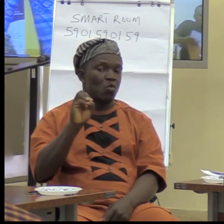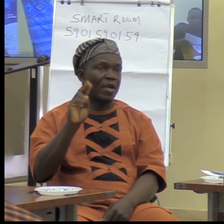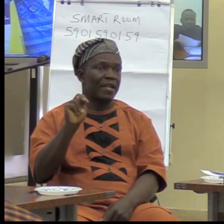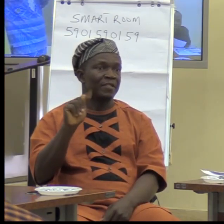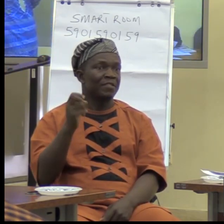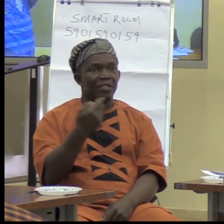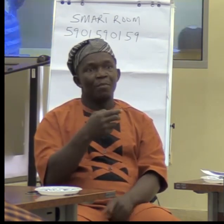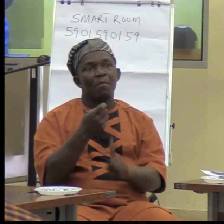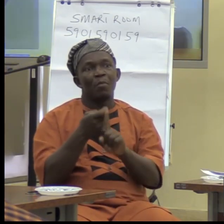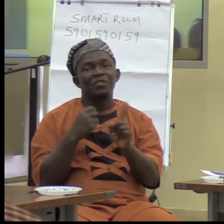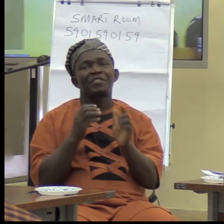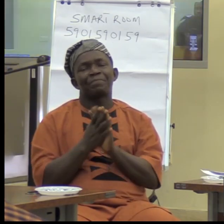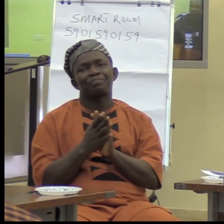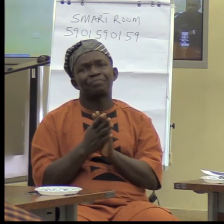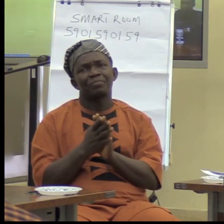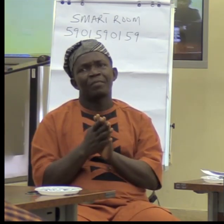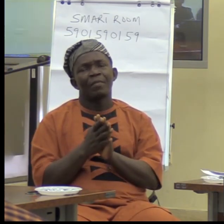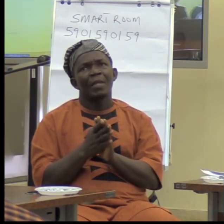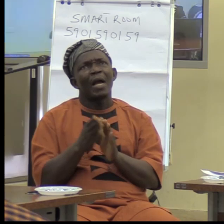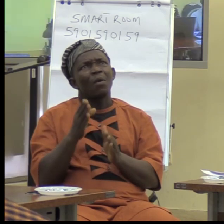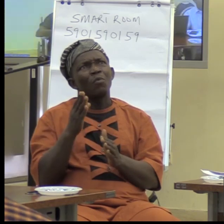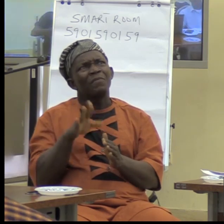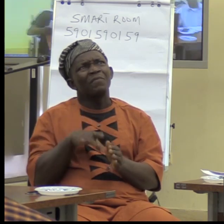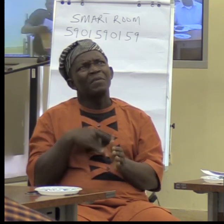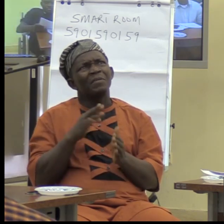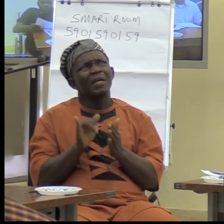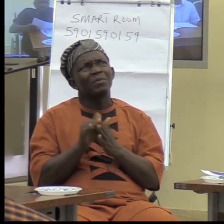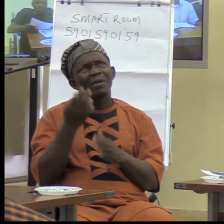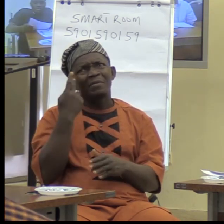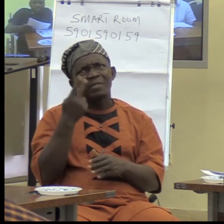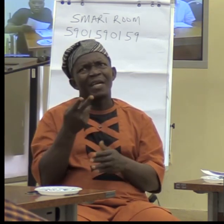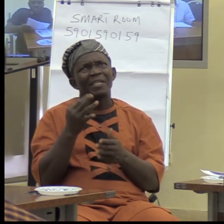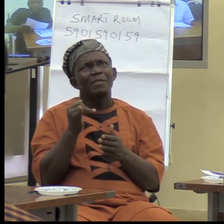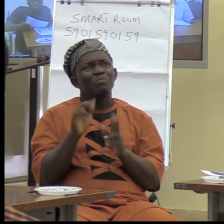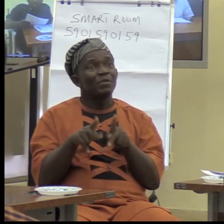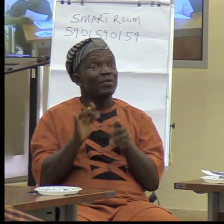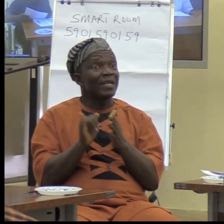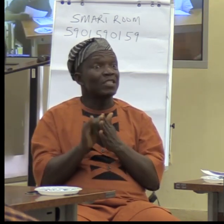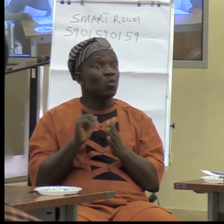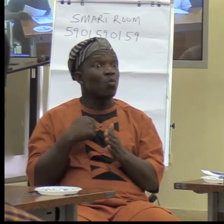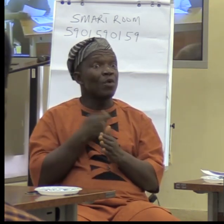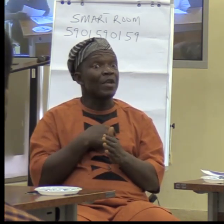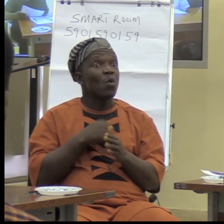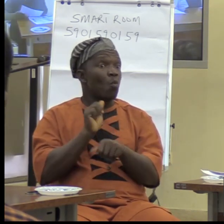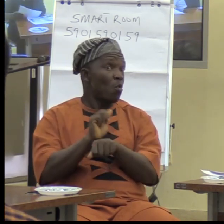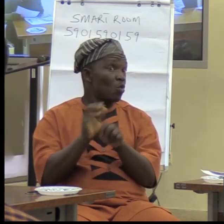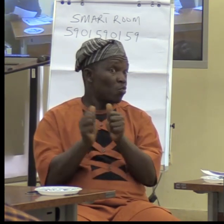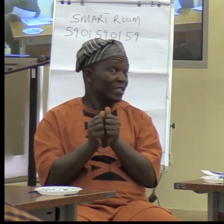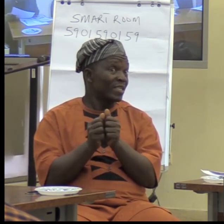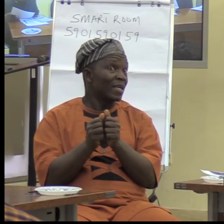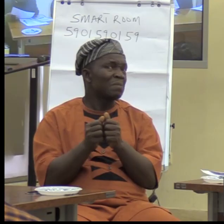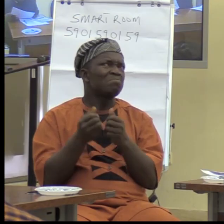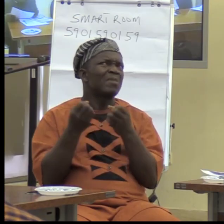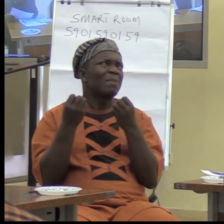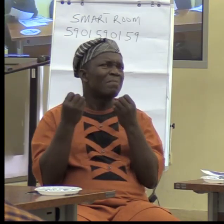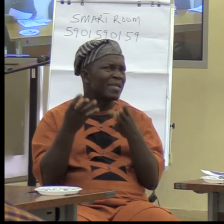this, the people that normally are usually excluded, we need to bring them. That's why we have